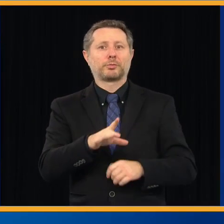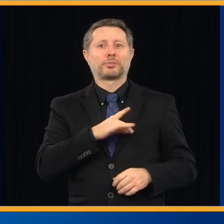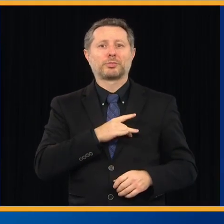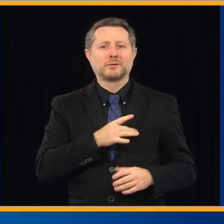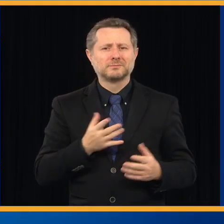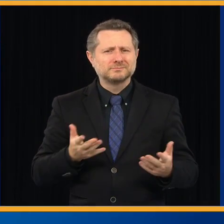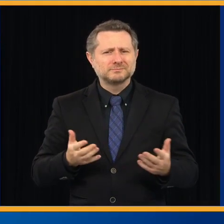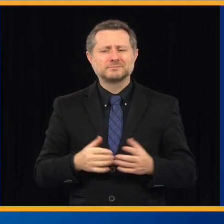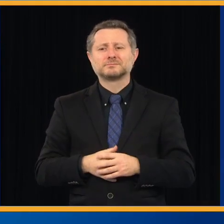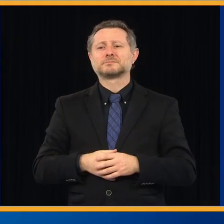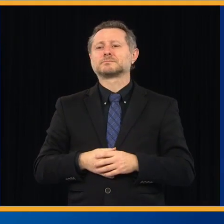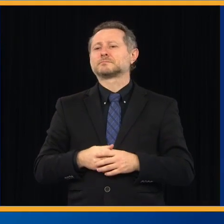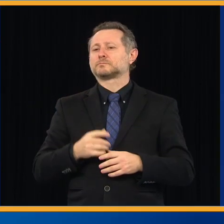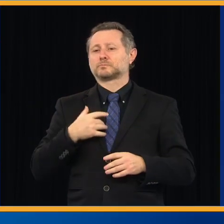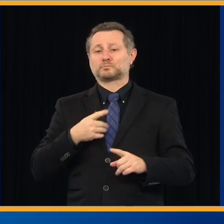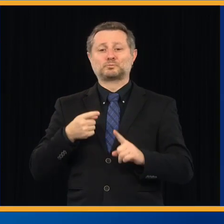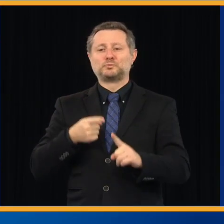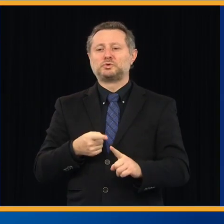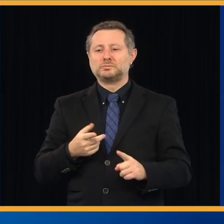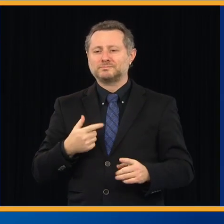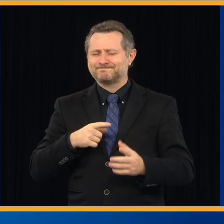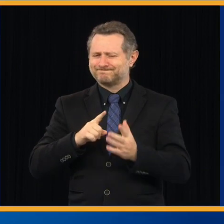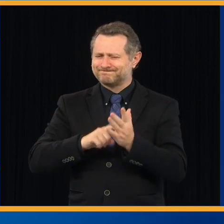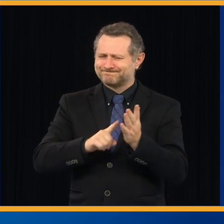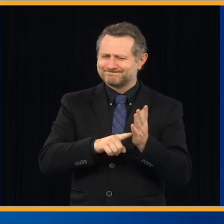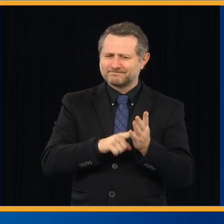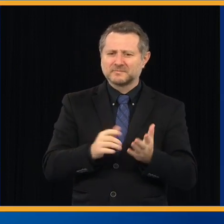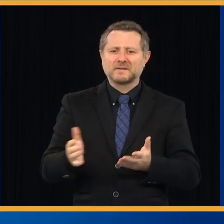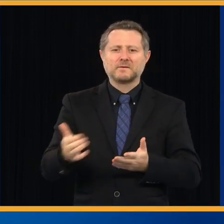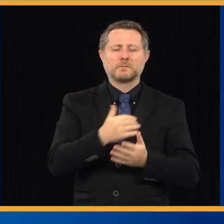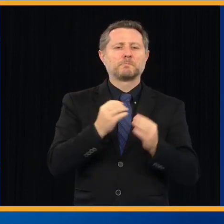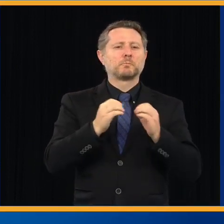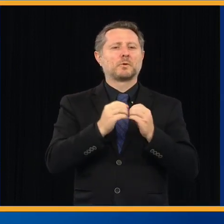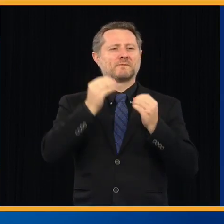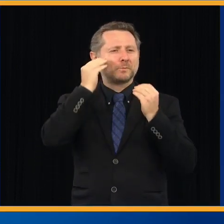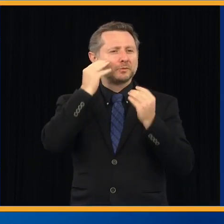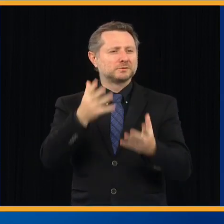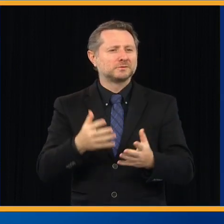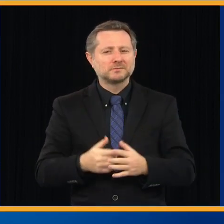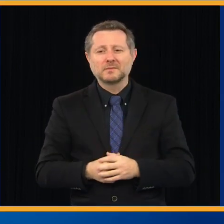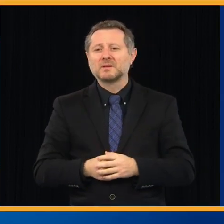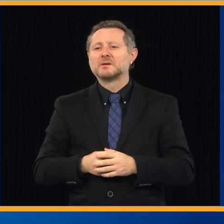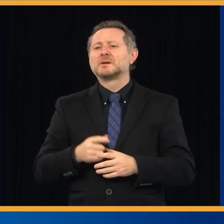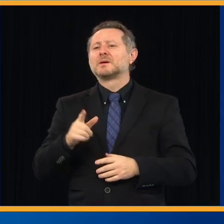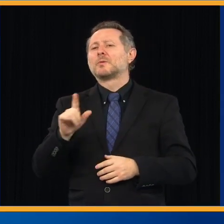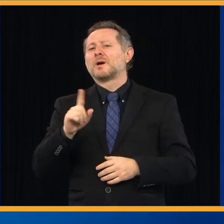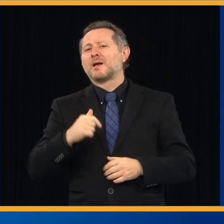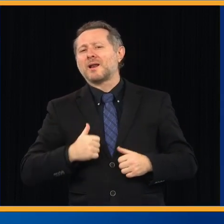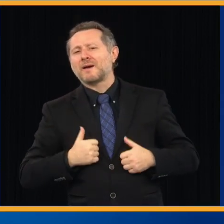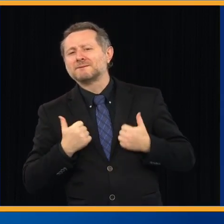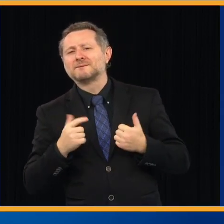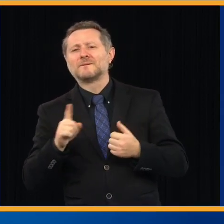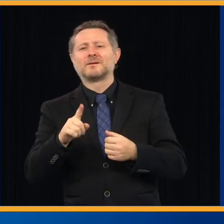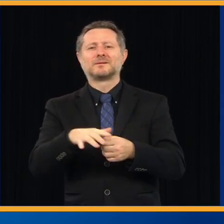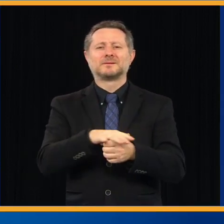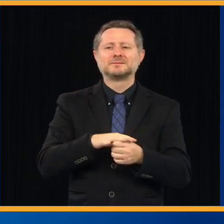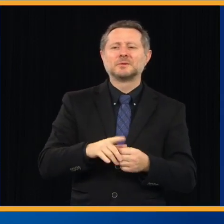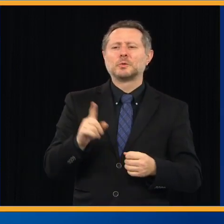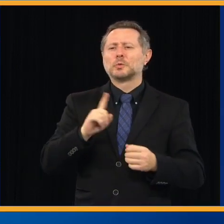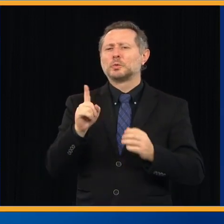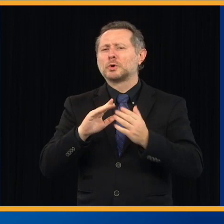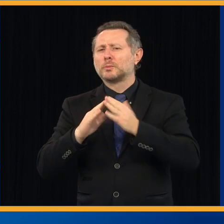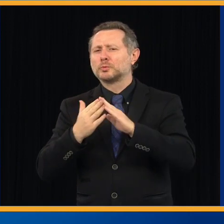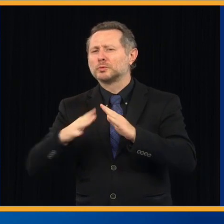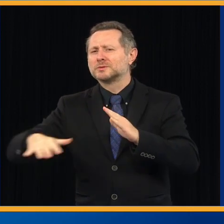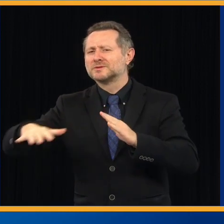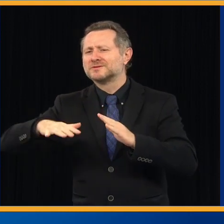But getting more information on where these new cases are coming from. Where do you live? Not just borough, but what community